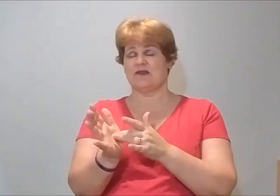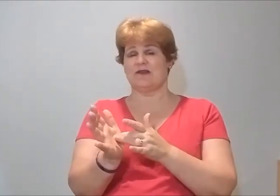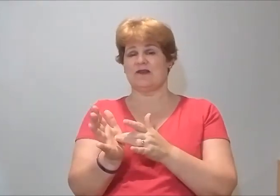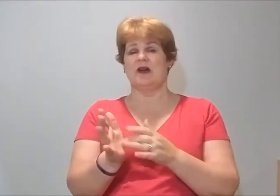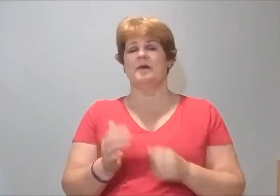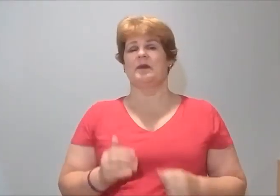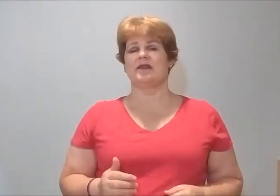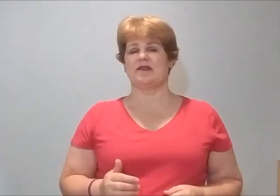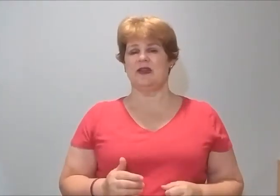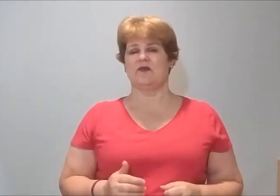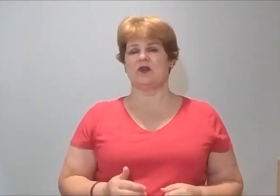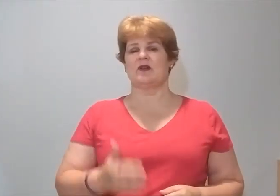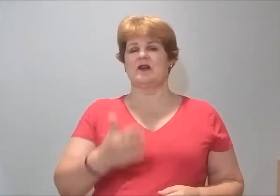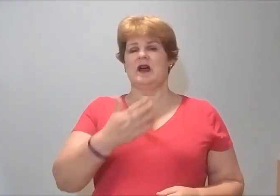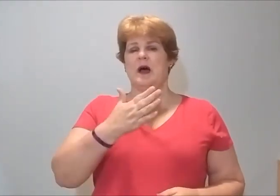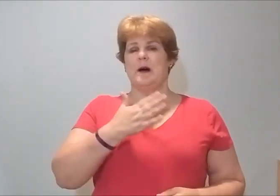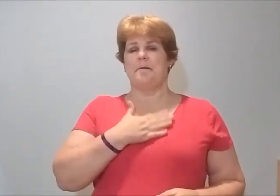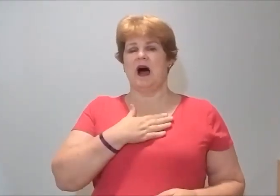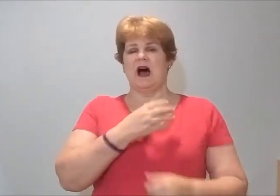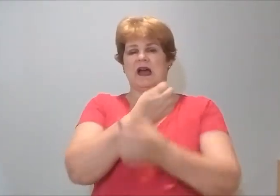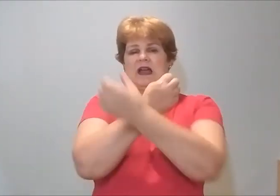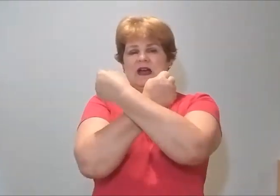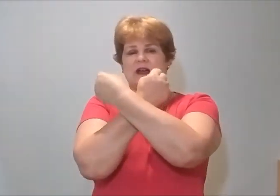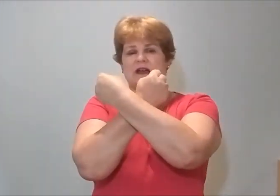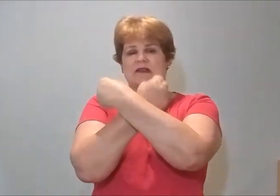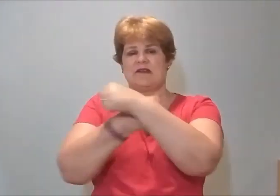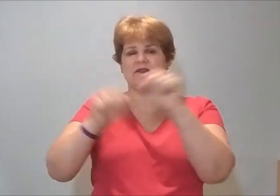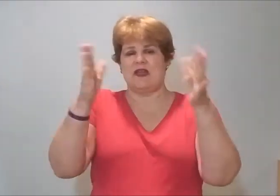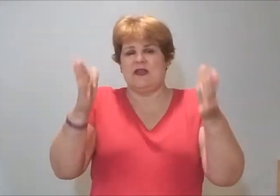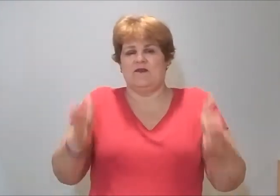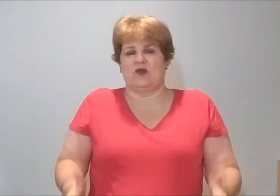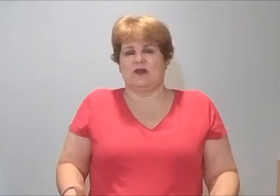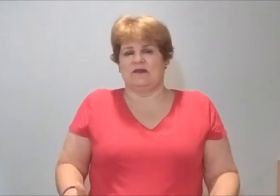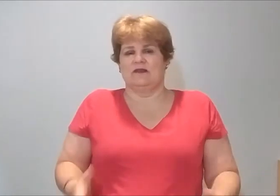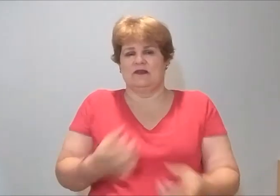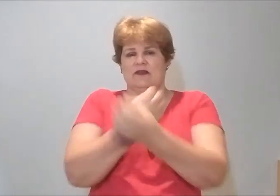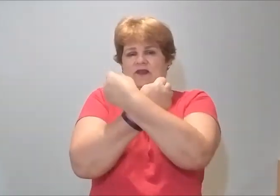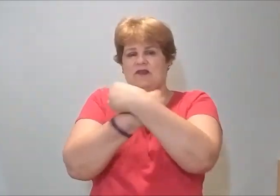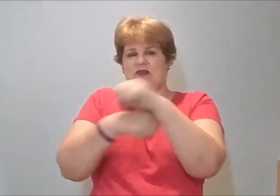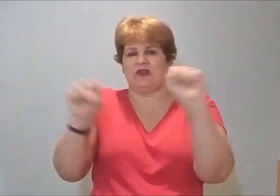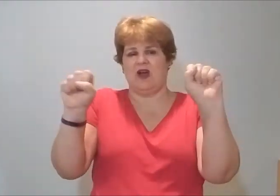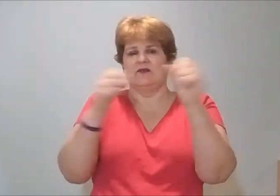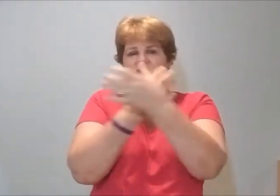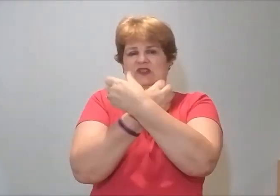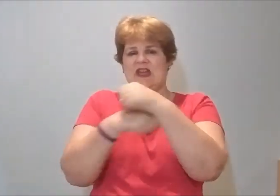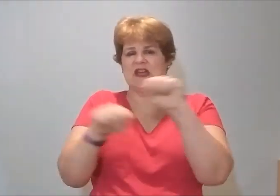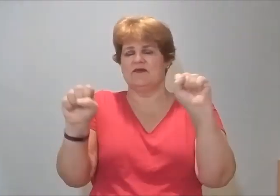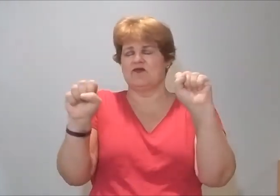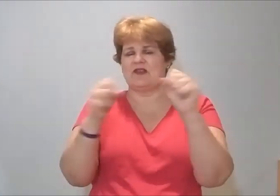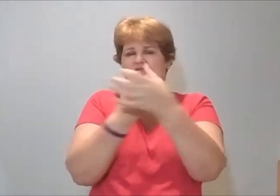Jesus, my Savior, my Savior. This is the sign for save,